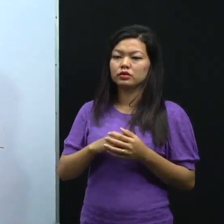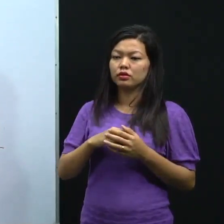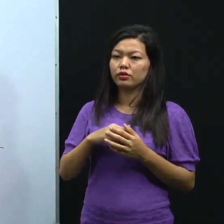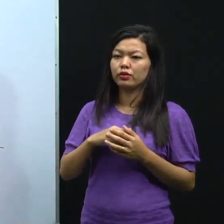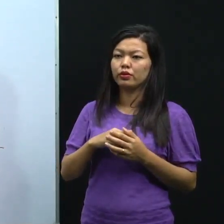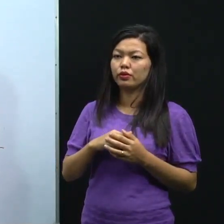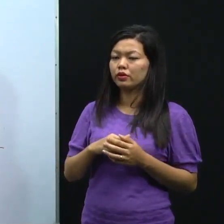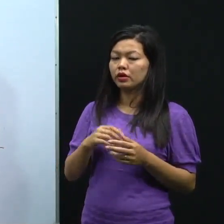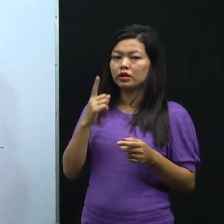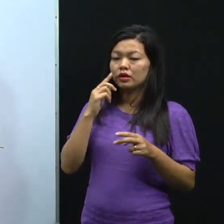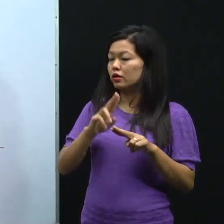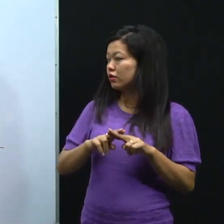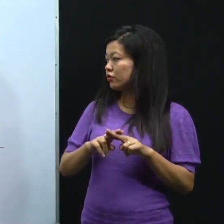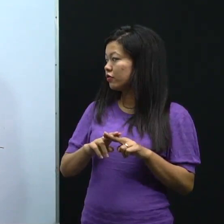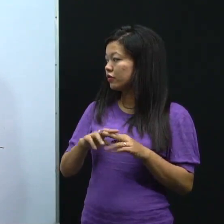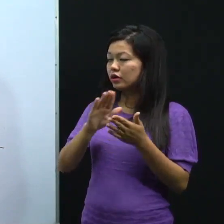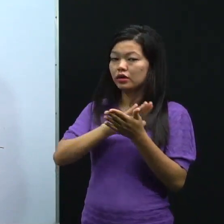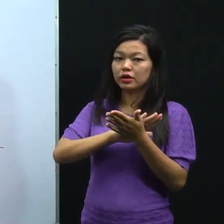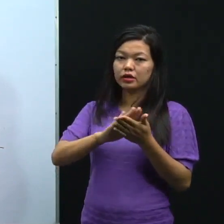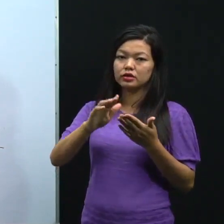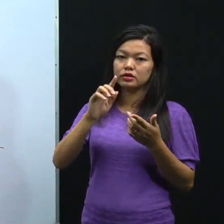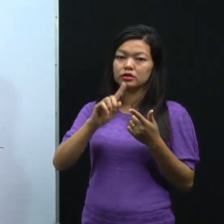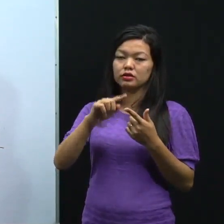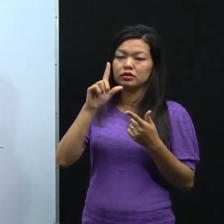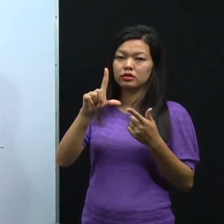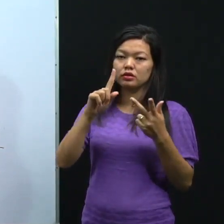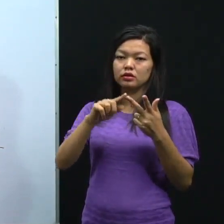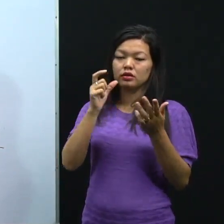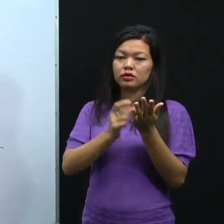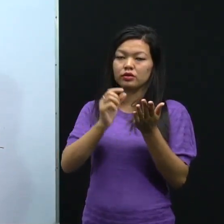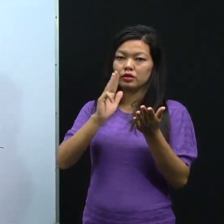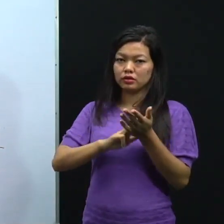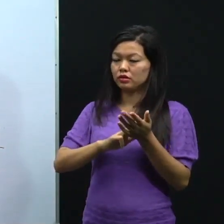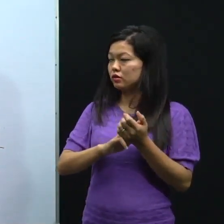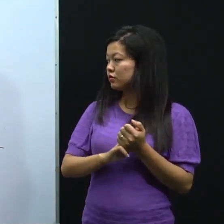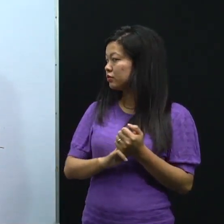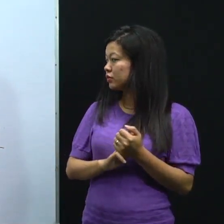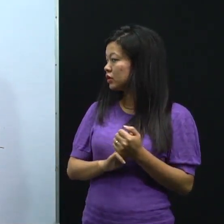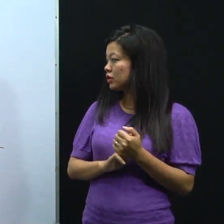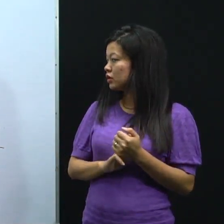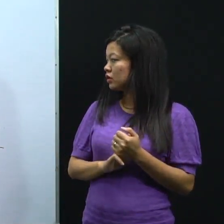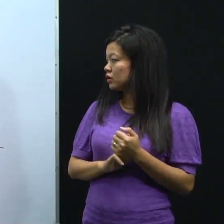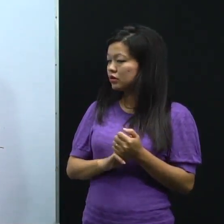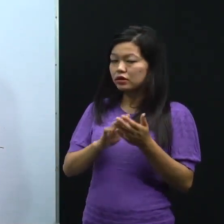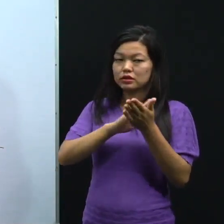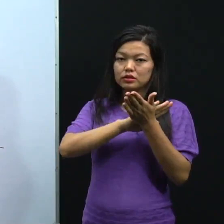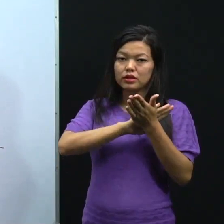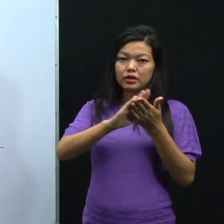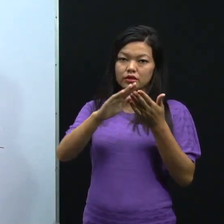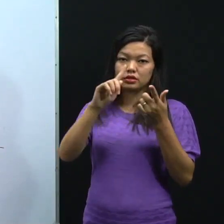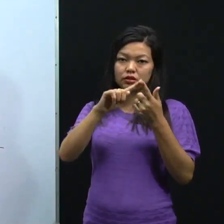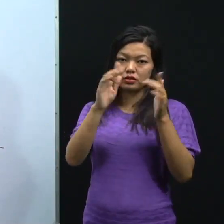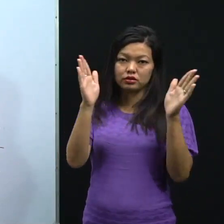have helium, okay? Now helium is, we find helium in just a single form, okay? Helium is